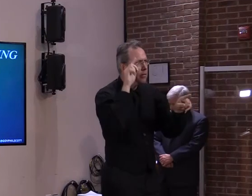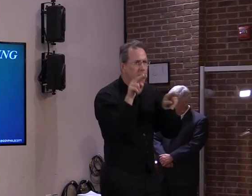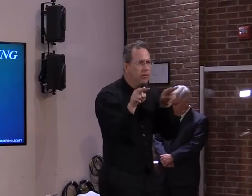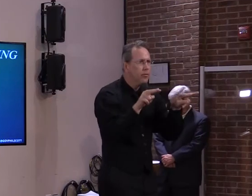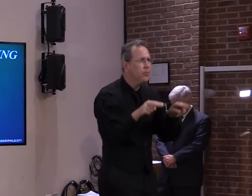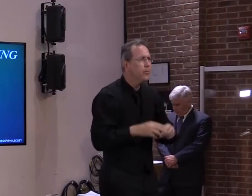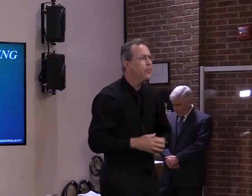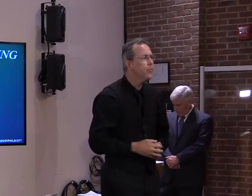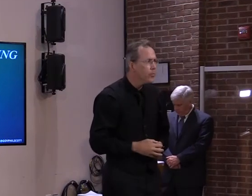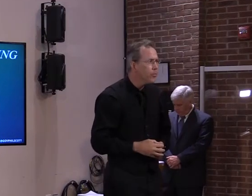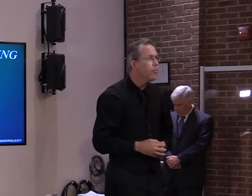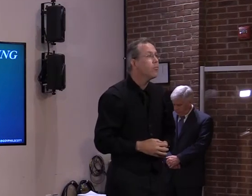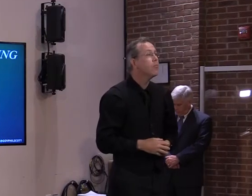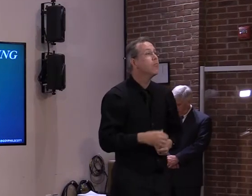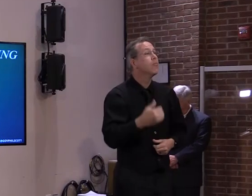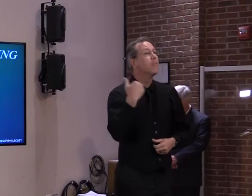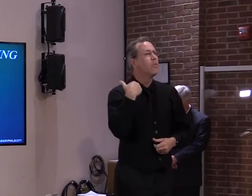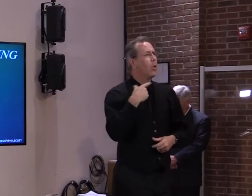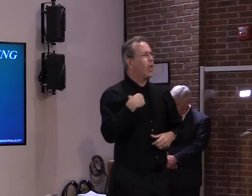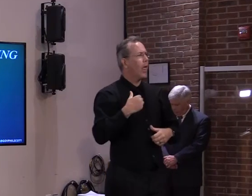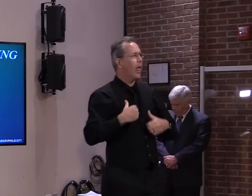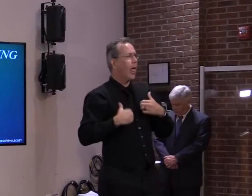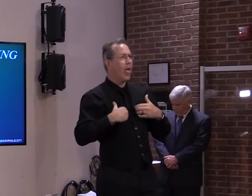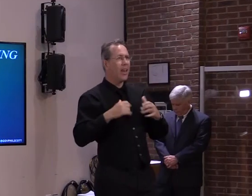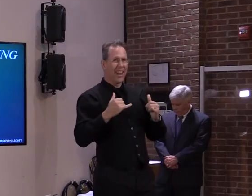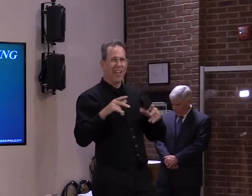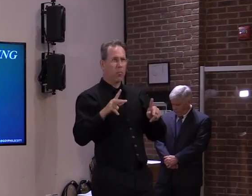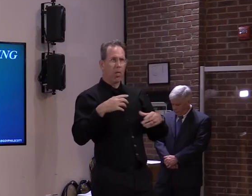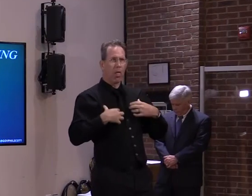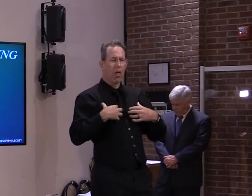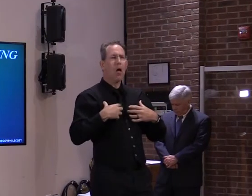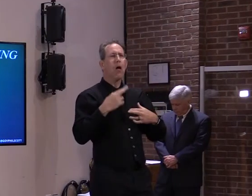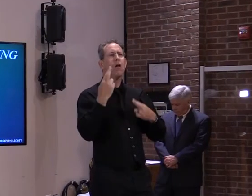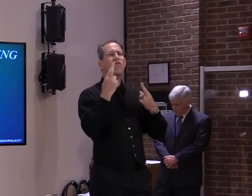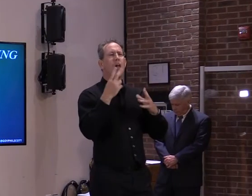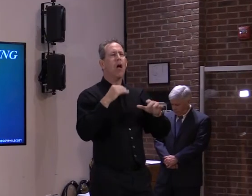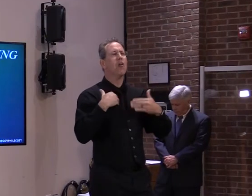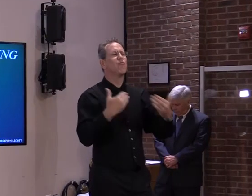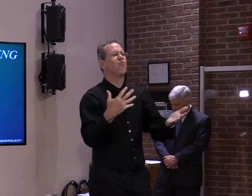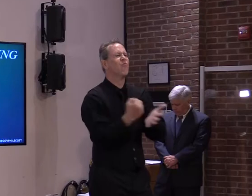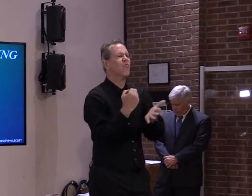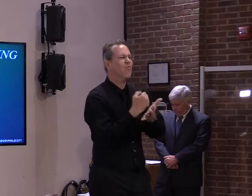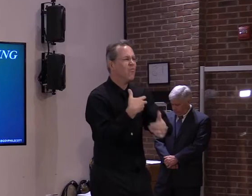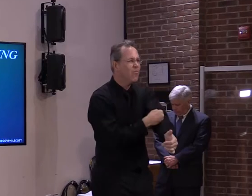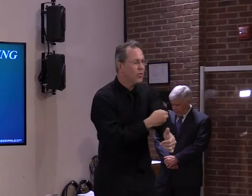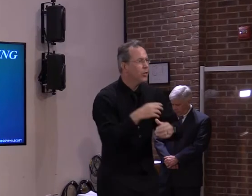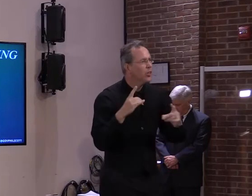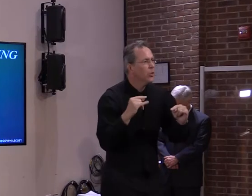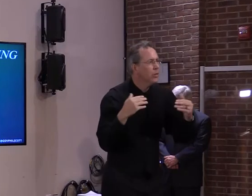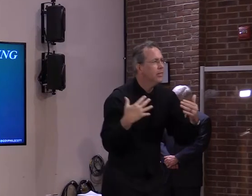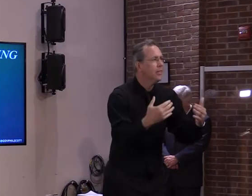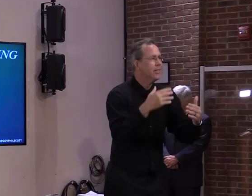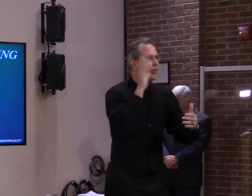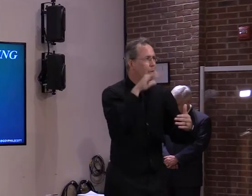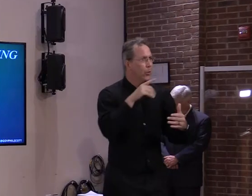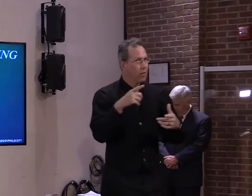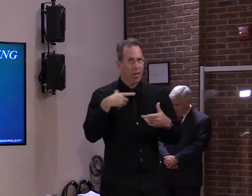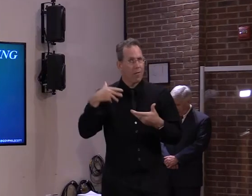being vaccinated for whatever reason, most likely because we made it convenient. We allowed them